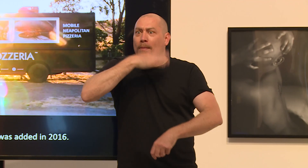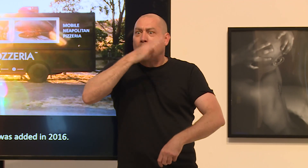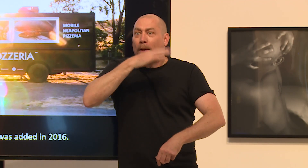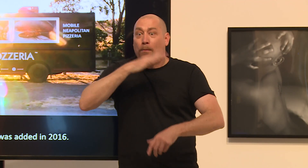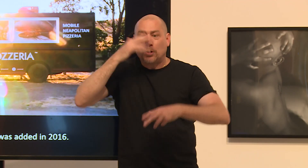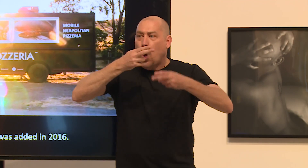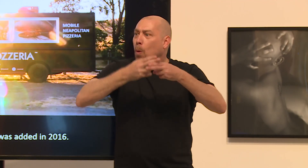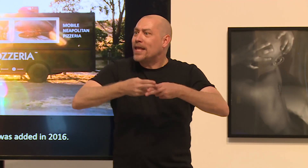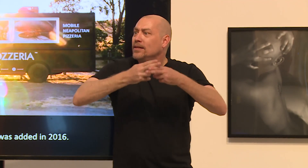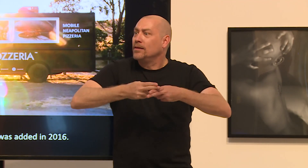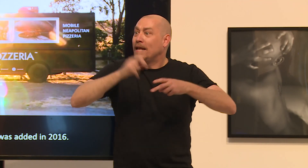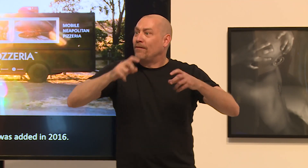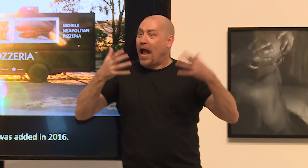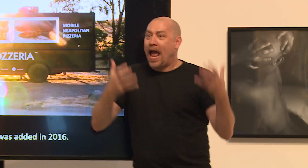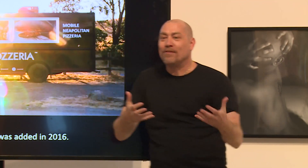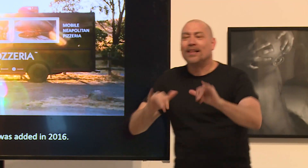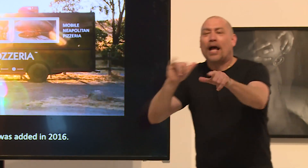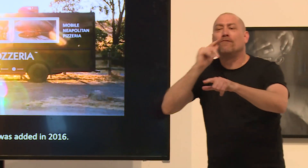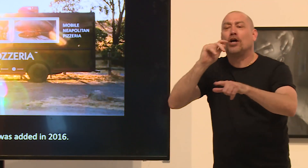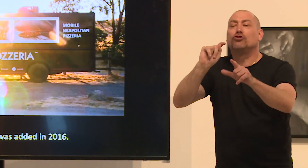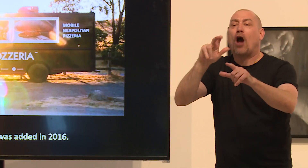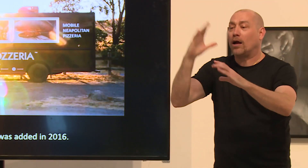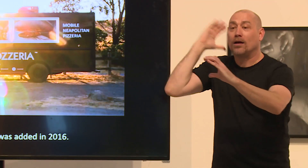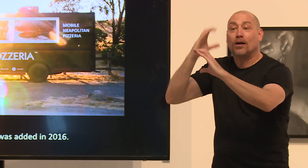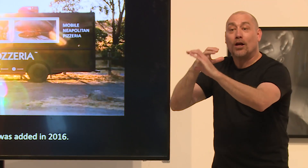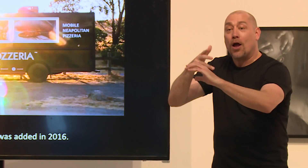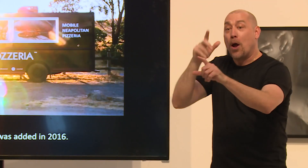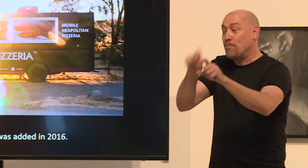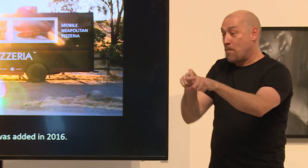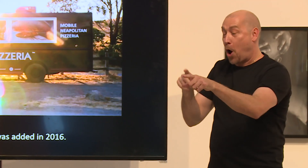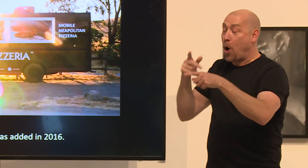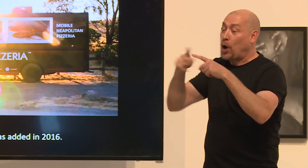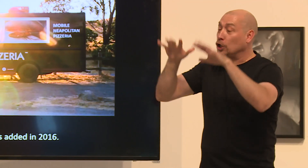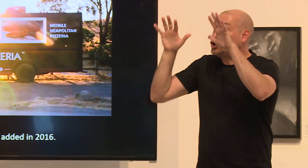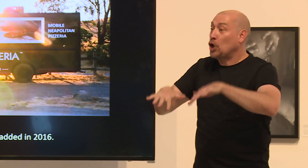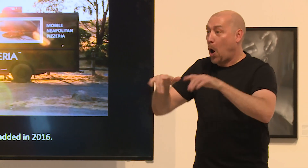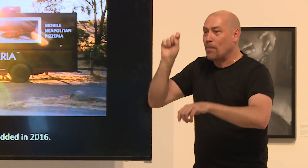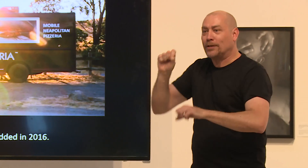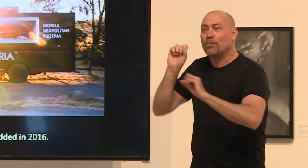this oven is all the weight back there on the trailer, and it's bouncing all over the place.